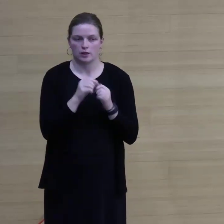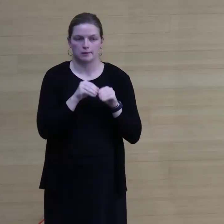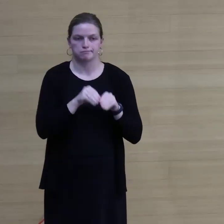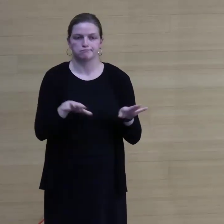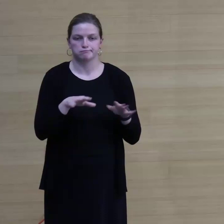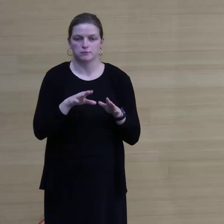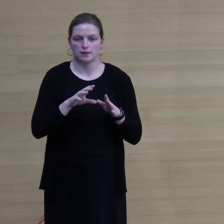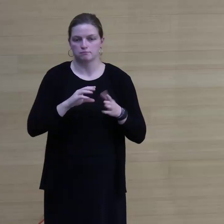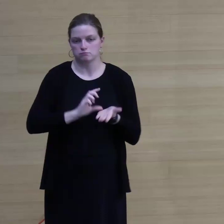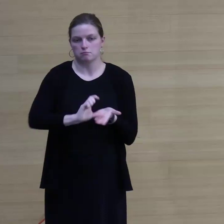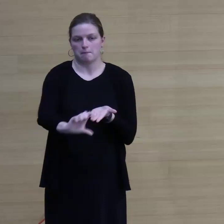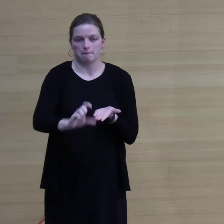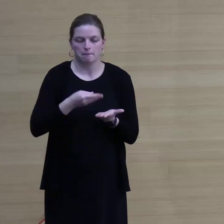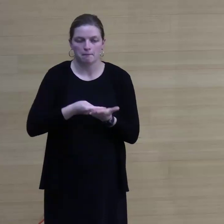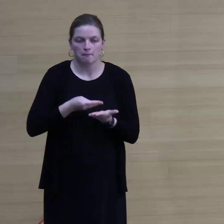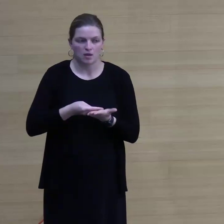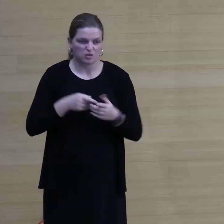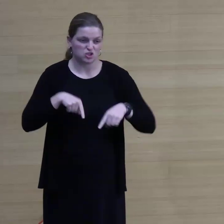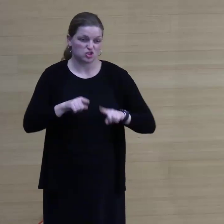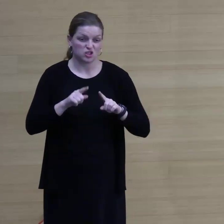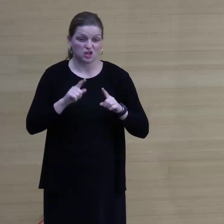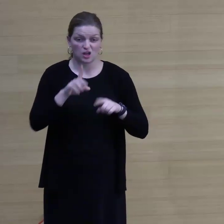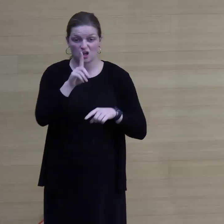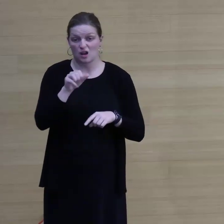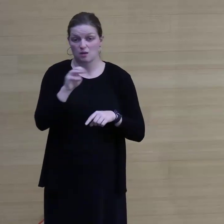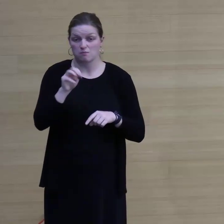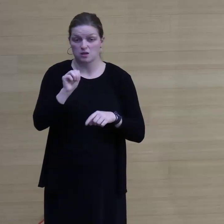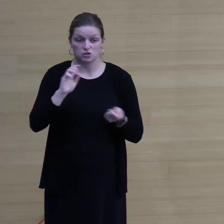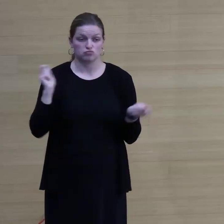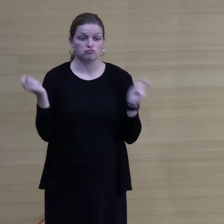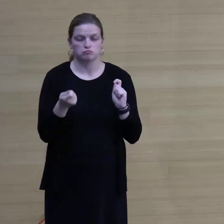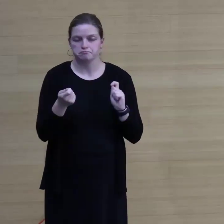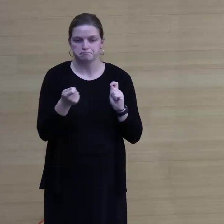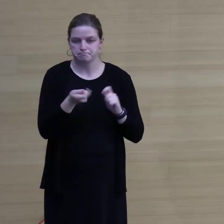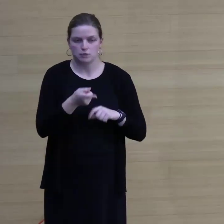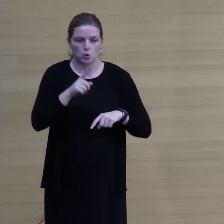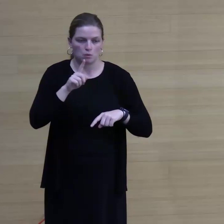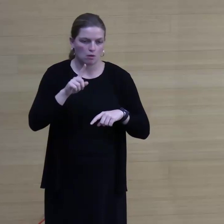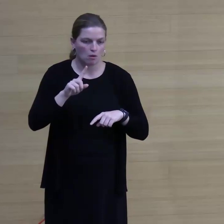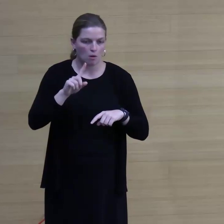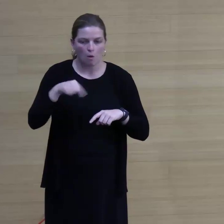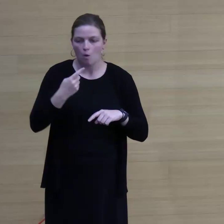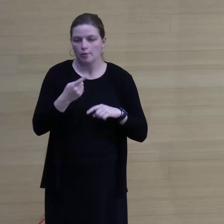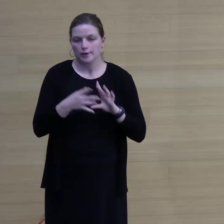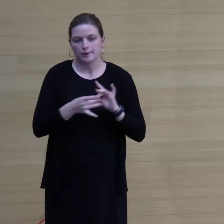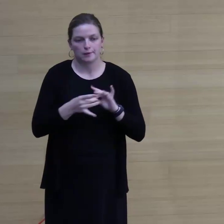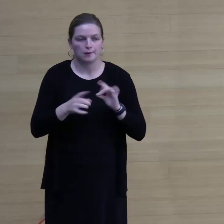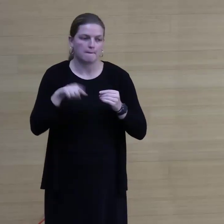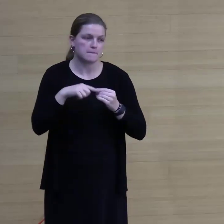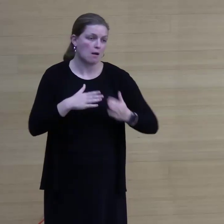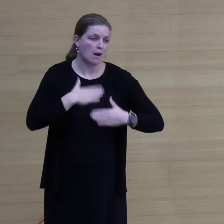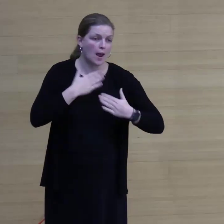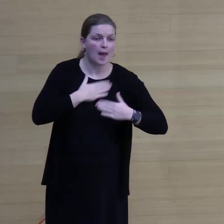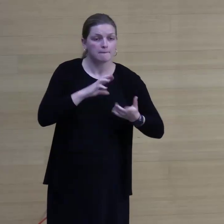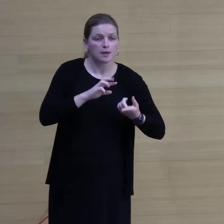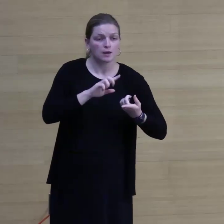dollars. That was in the middle of an administration change, and said, you know, you can only talk about happy friendships with